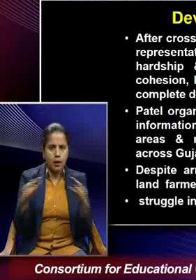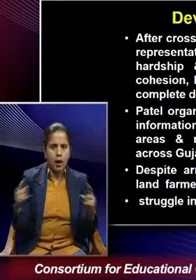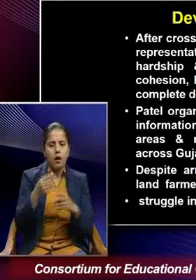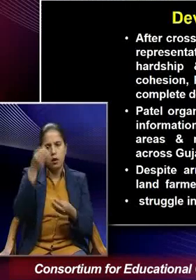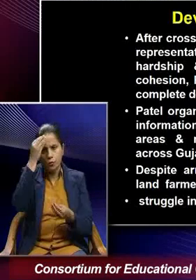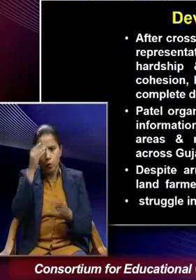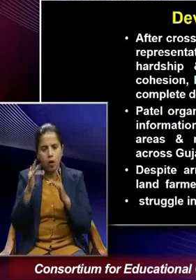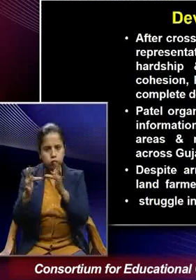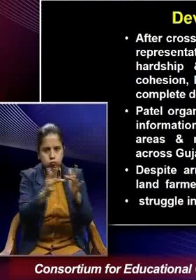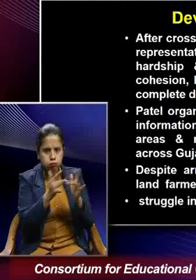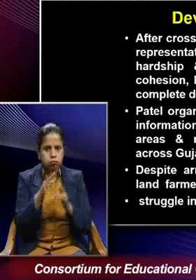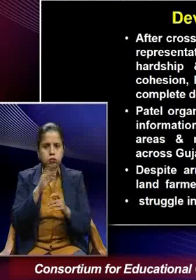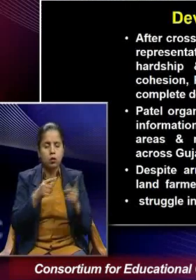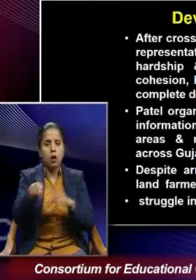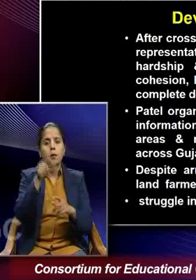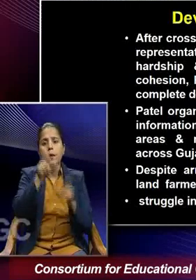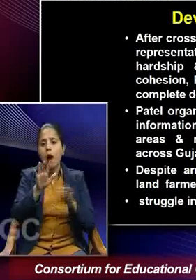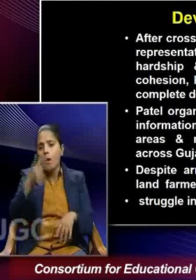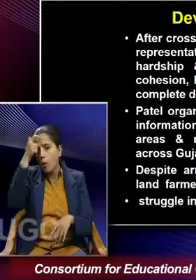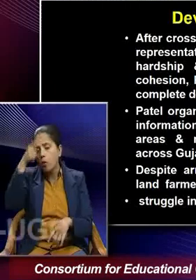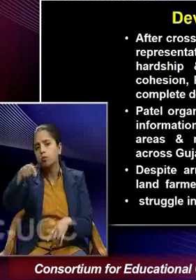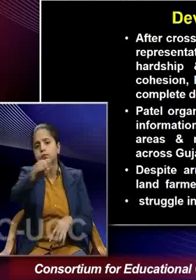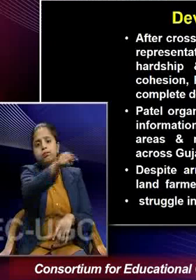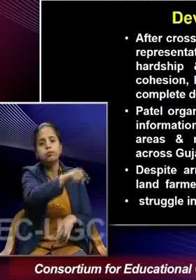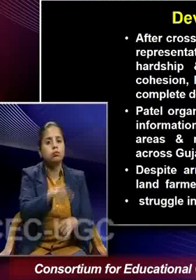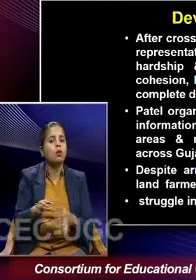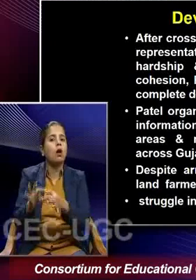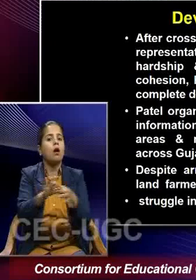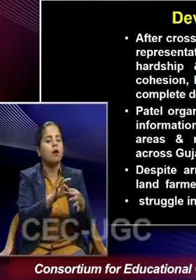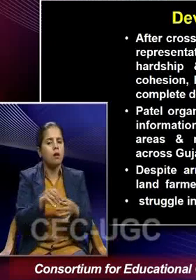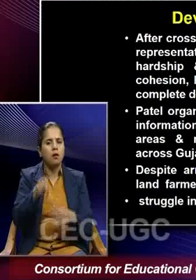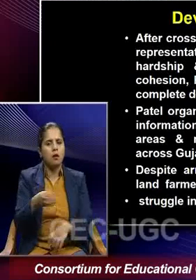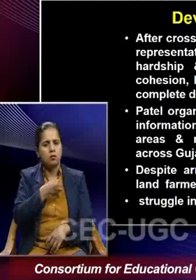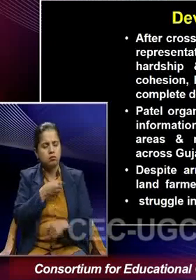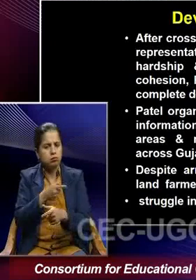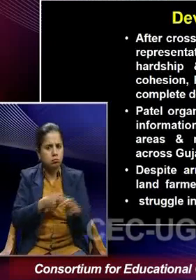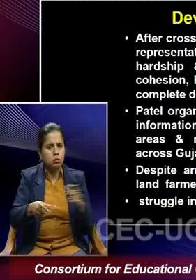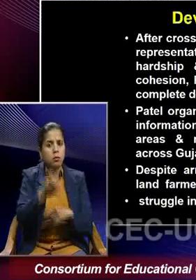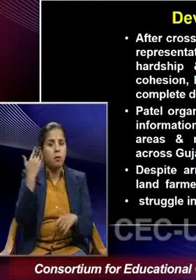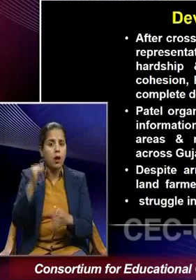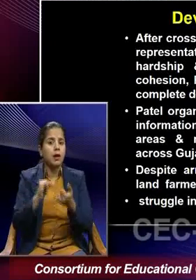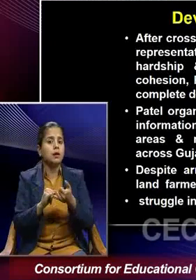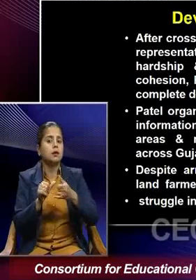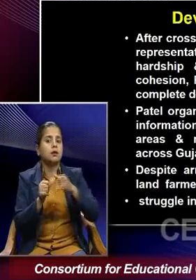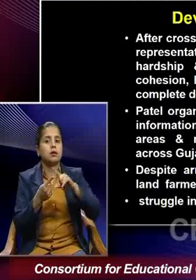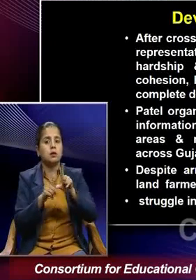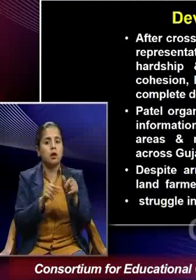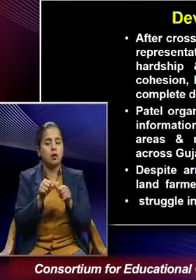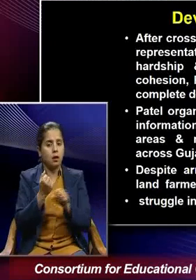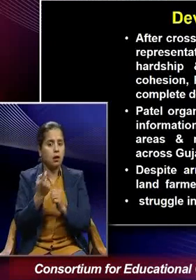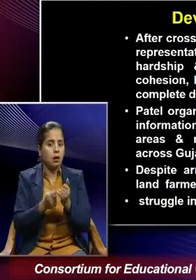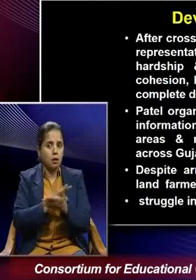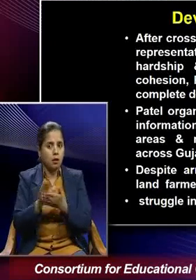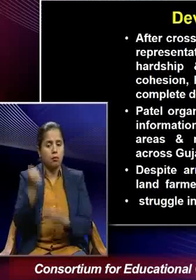information network across affected areas, and many sympathetic satyagrahis, they also in a way joined him